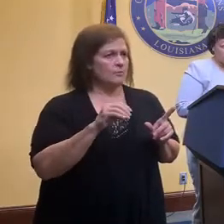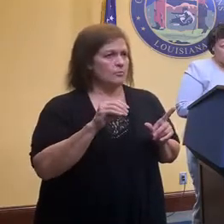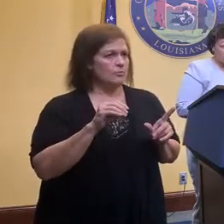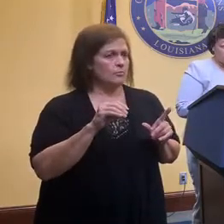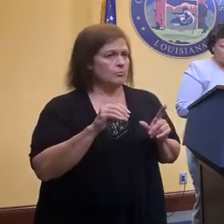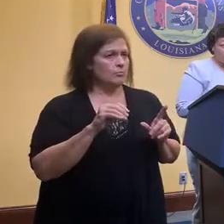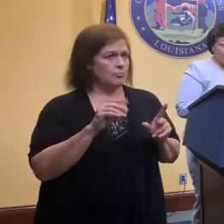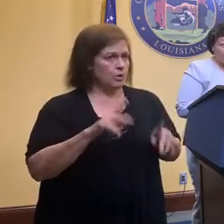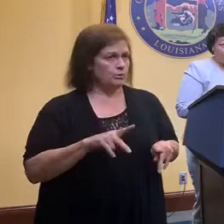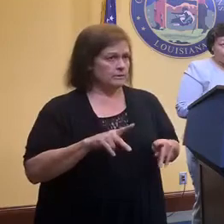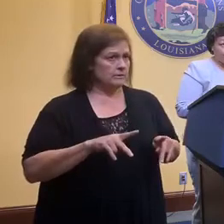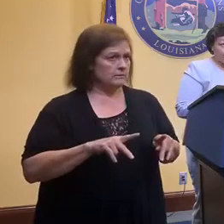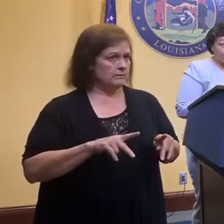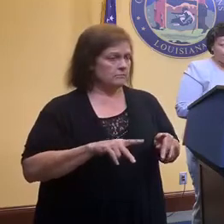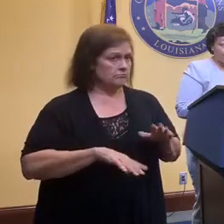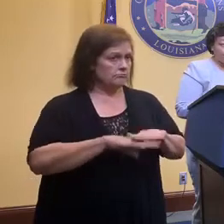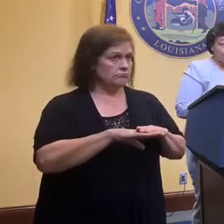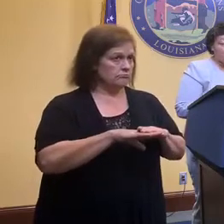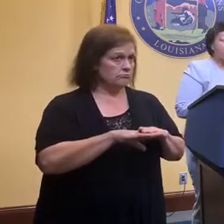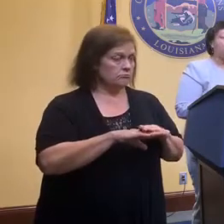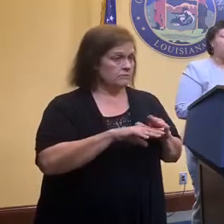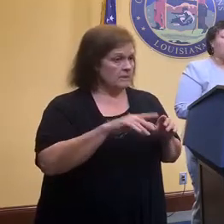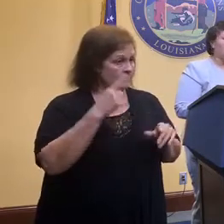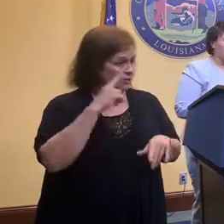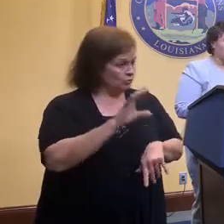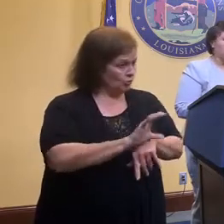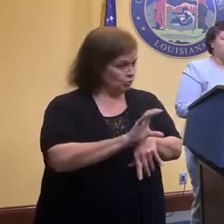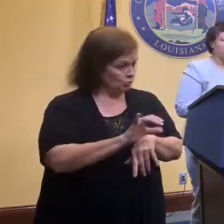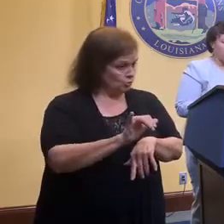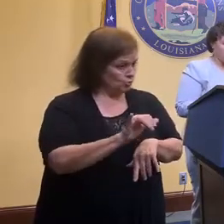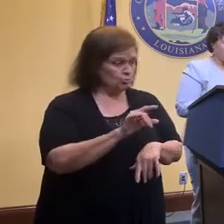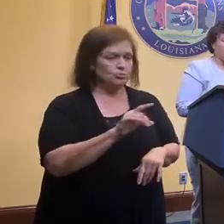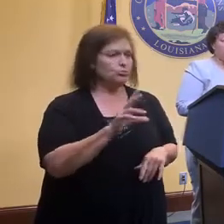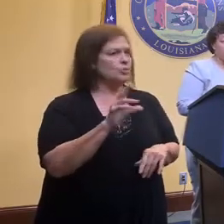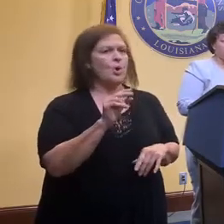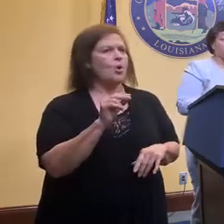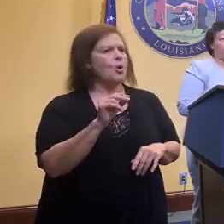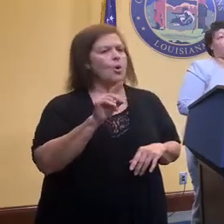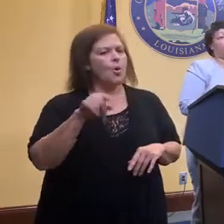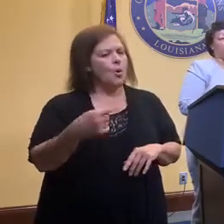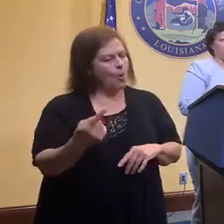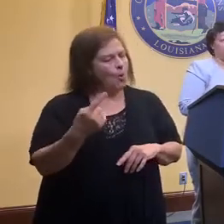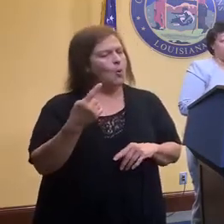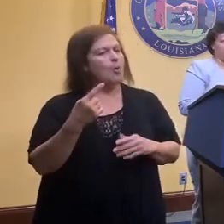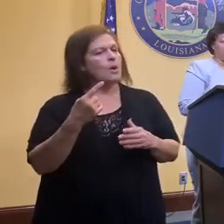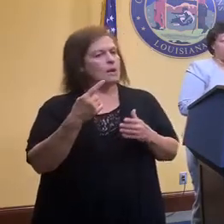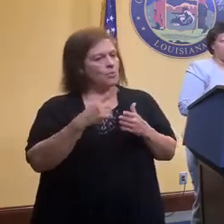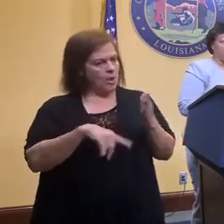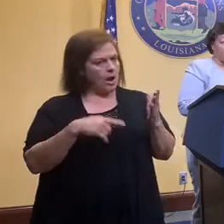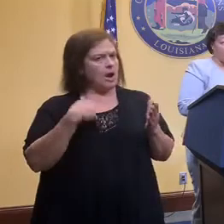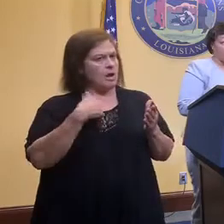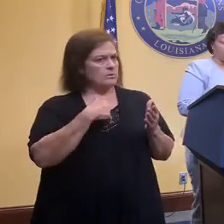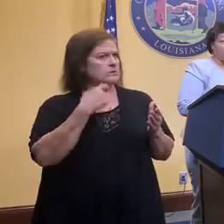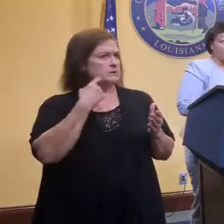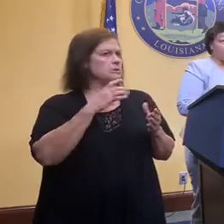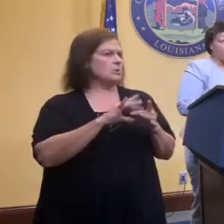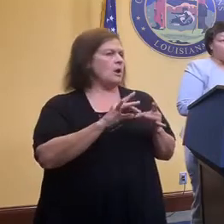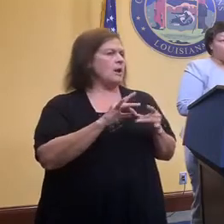25-person limit applies to others such as churches? No, it applies to exactly what we've